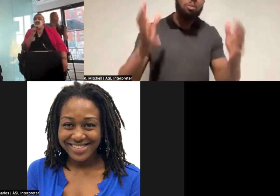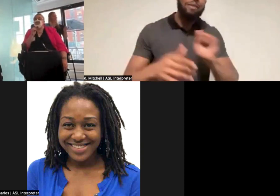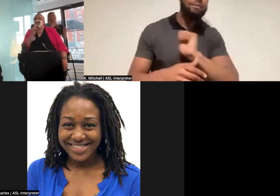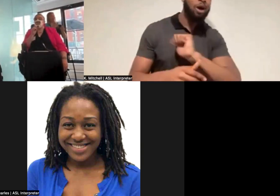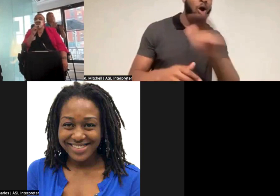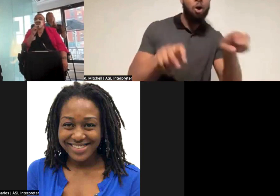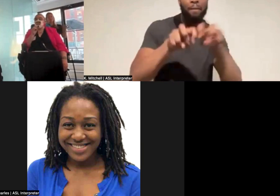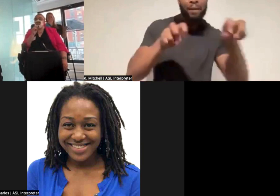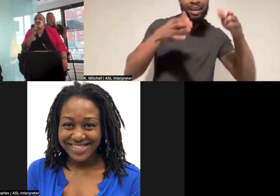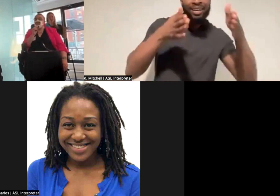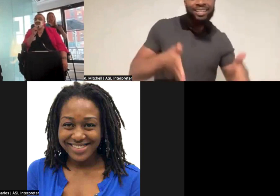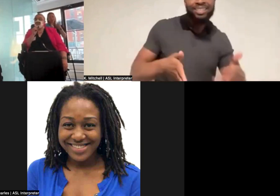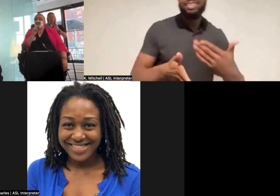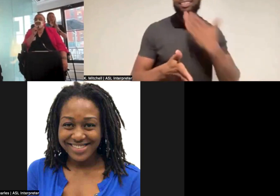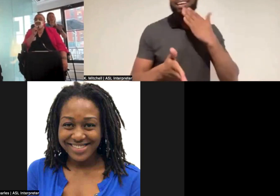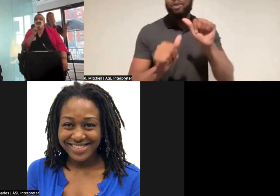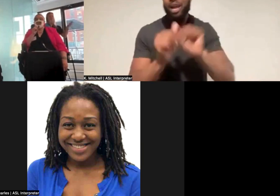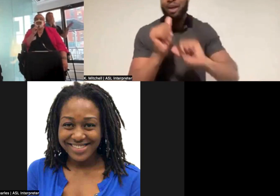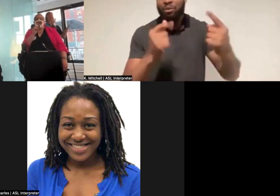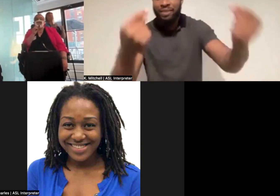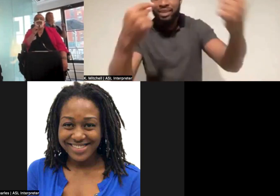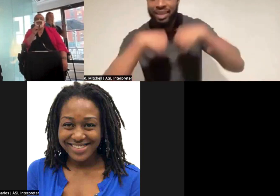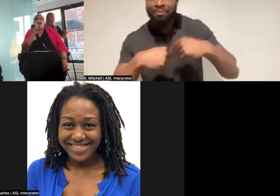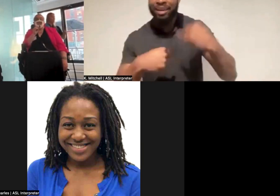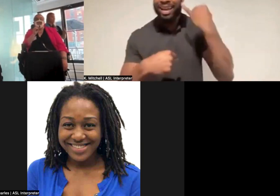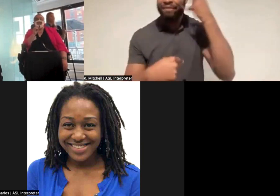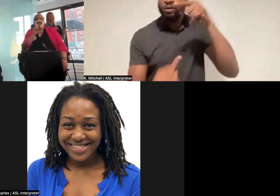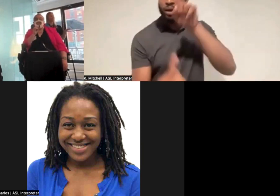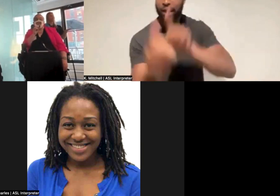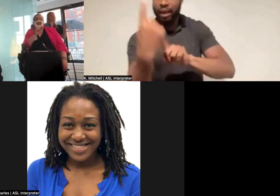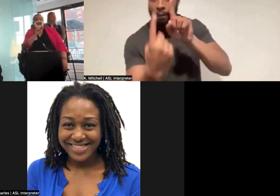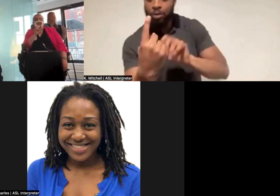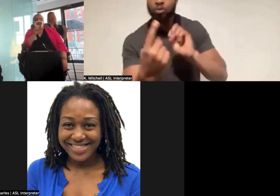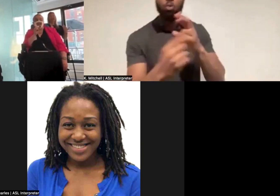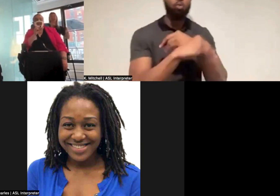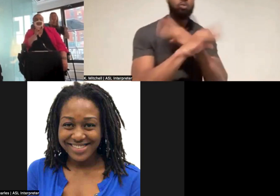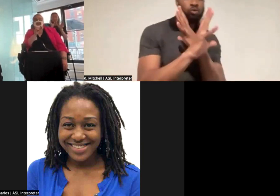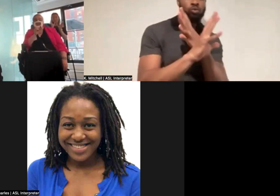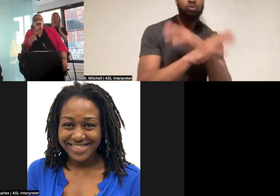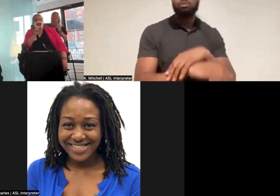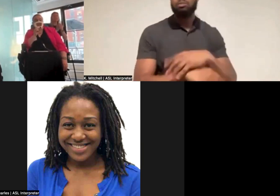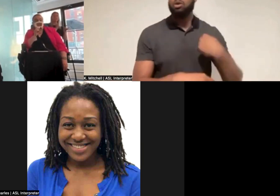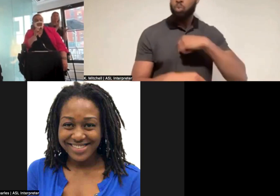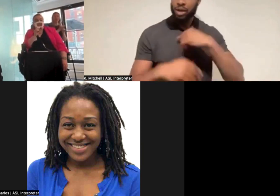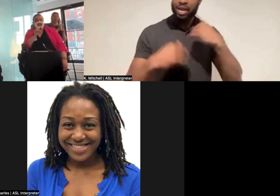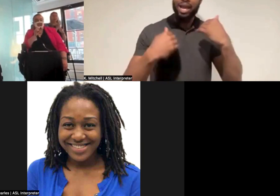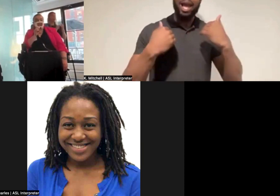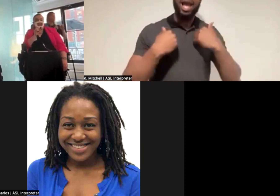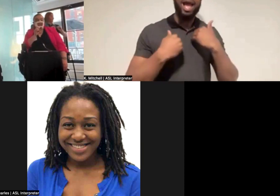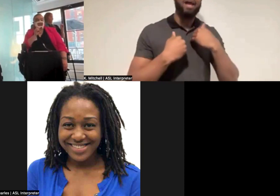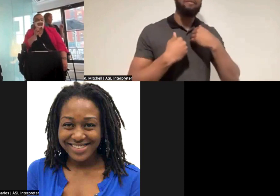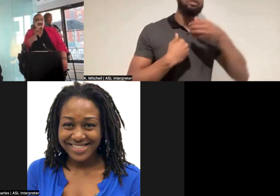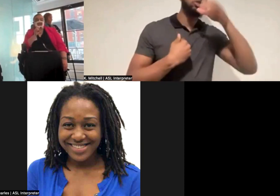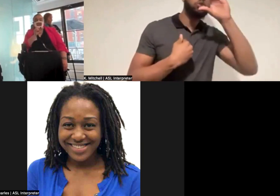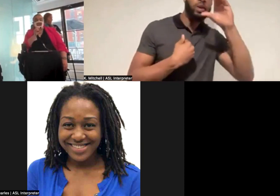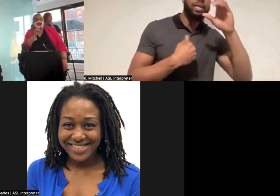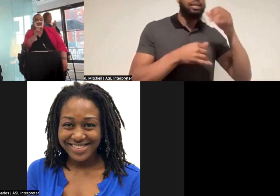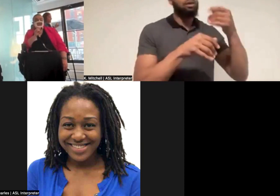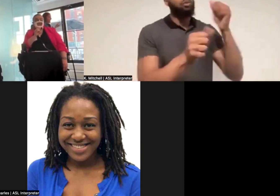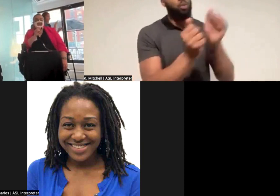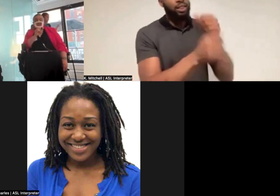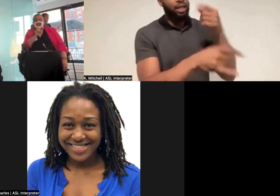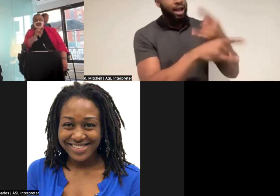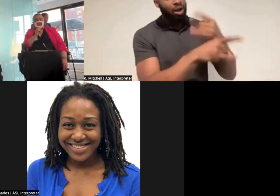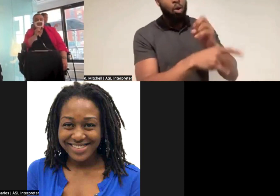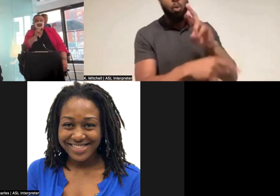To the folks who are here with us in person, we have drinks, non-alcoholic and alcoholic outside on the patio